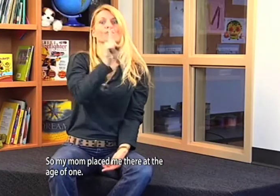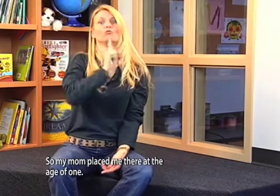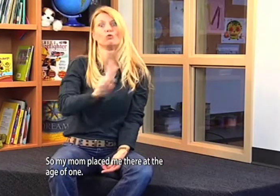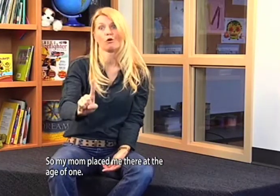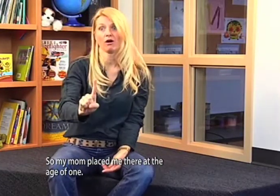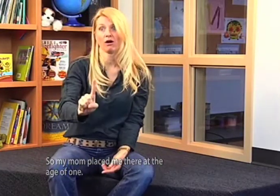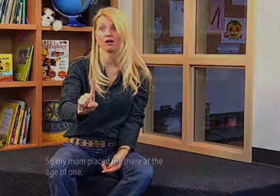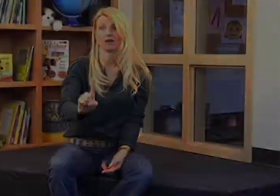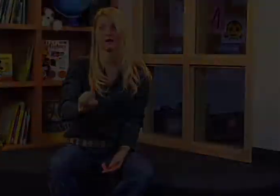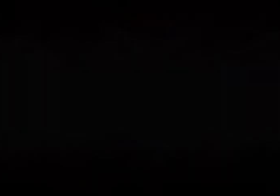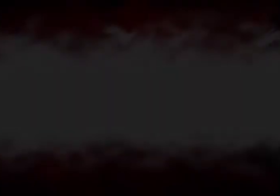age of 1.